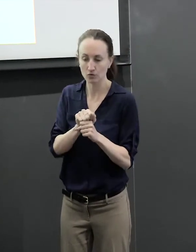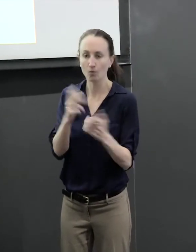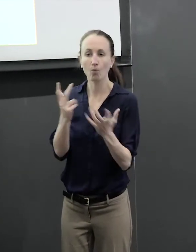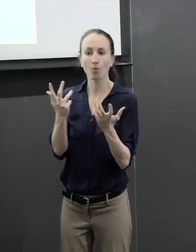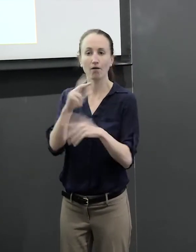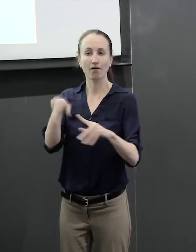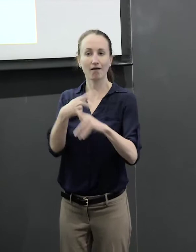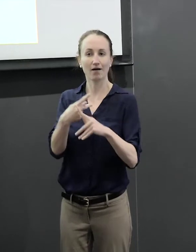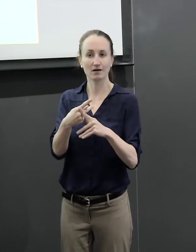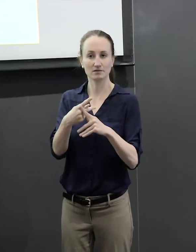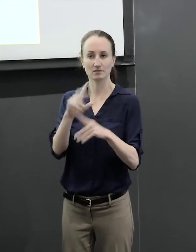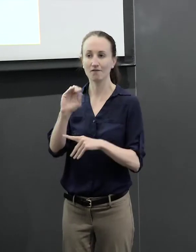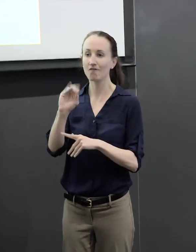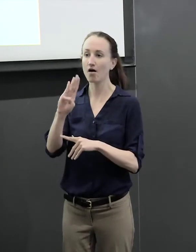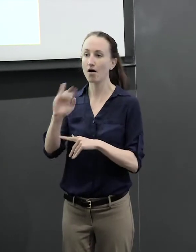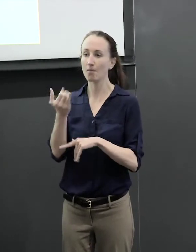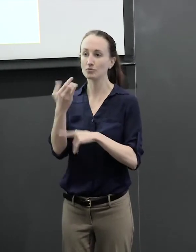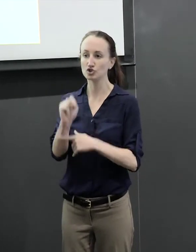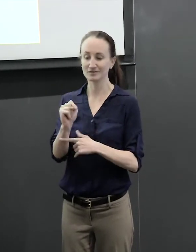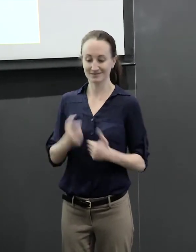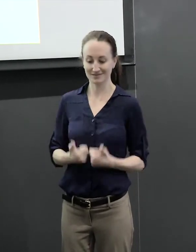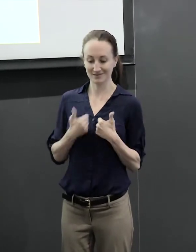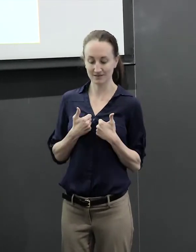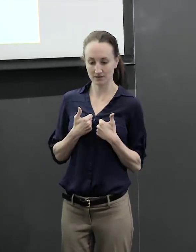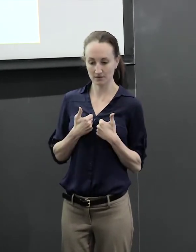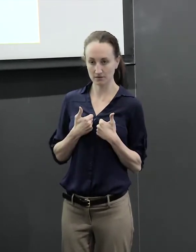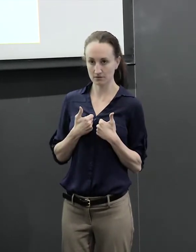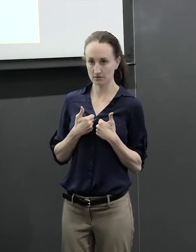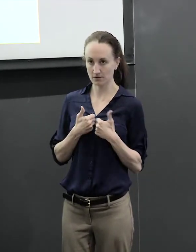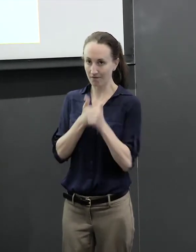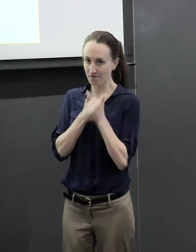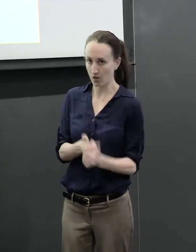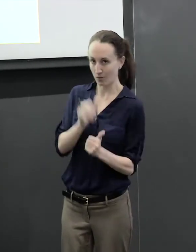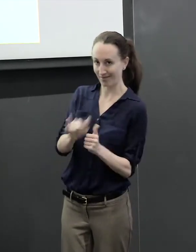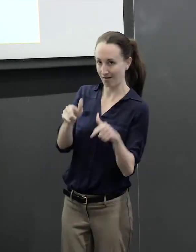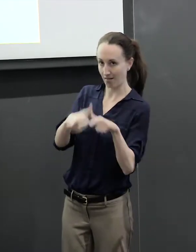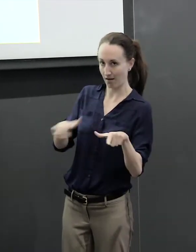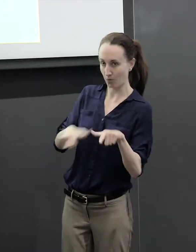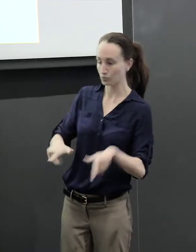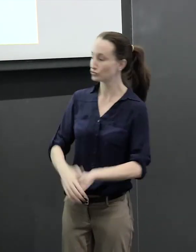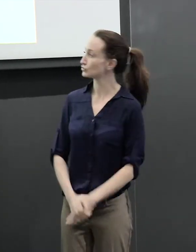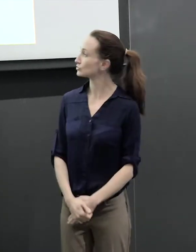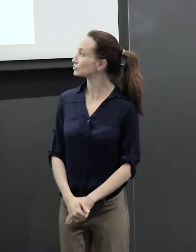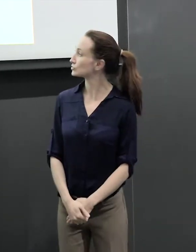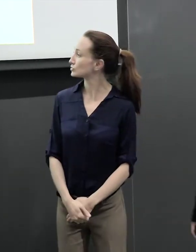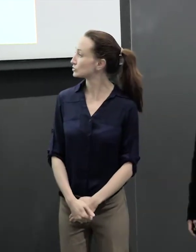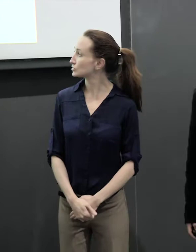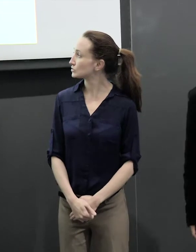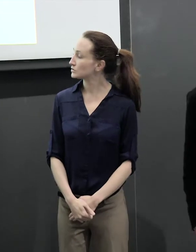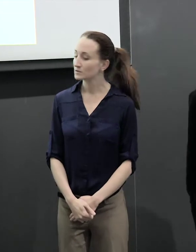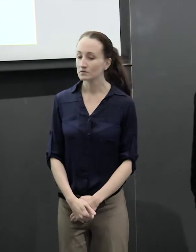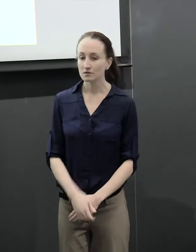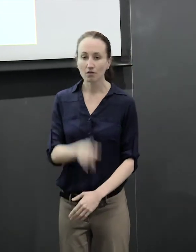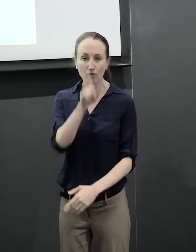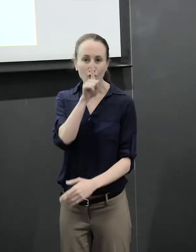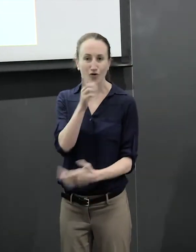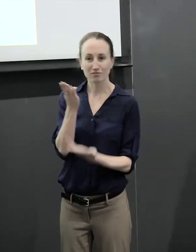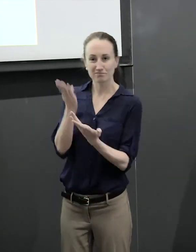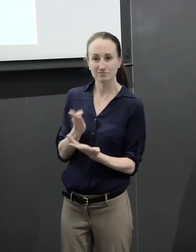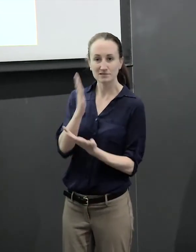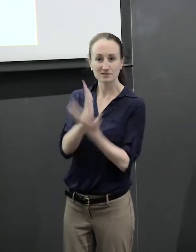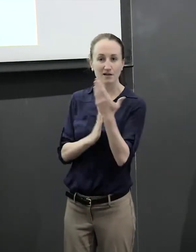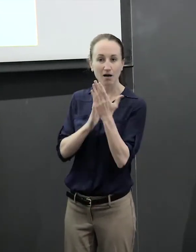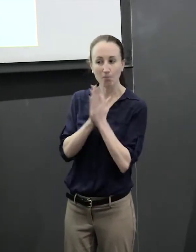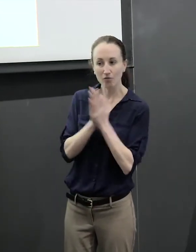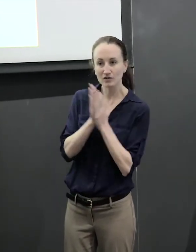objects that exist according to this language theory. Okay, so these are some motivations for being